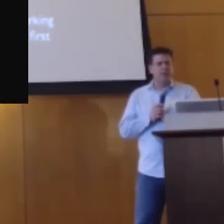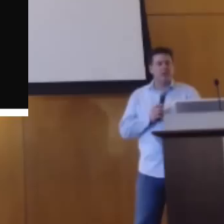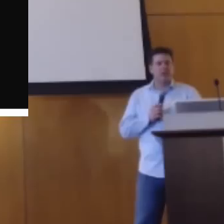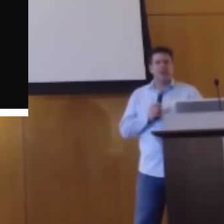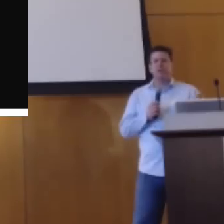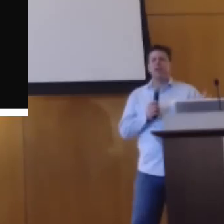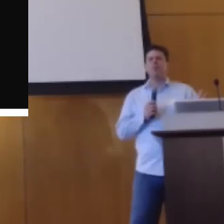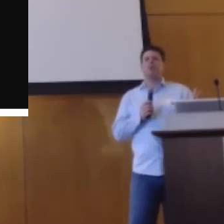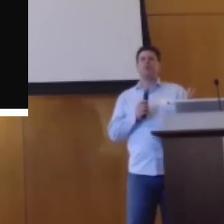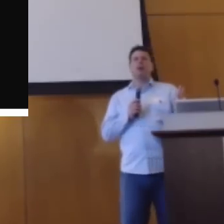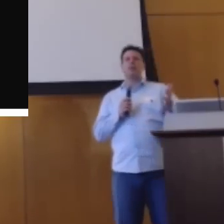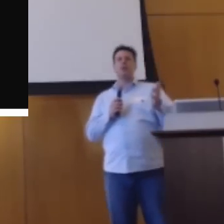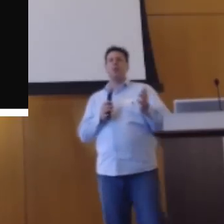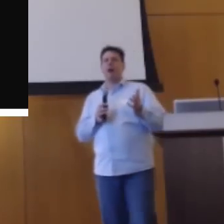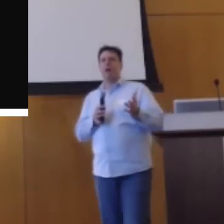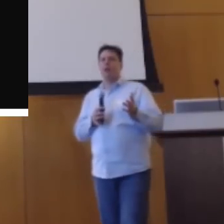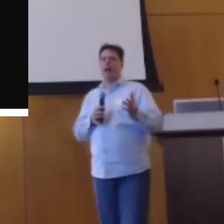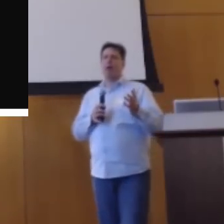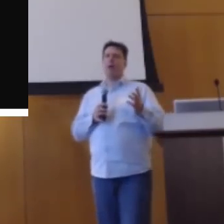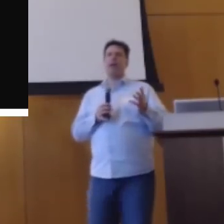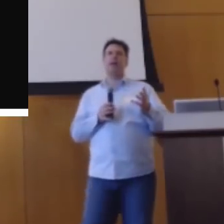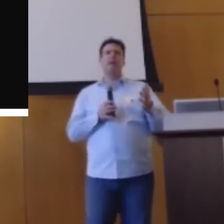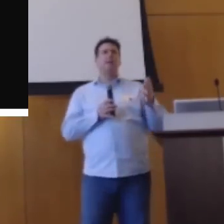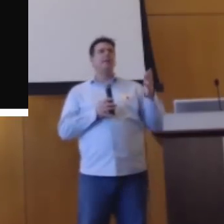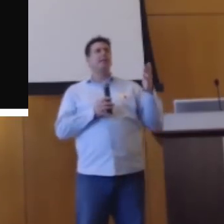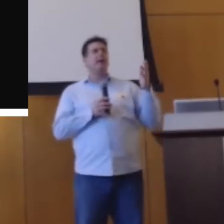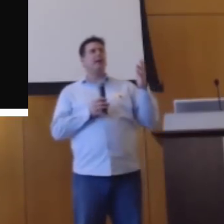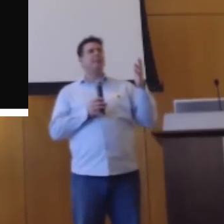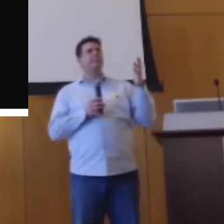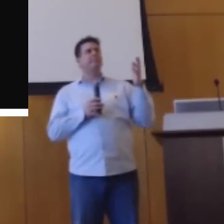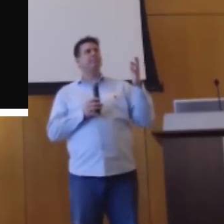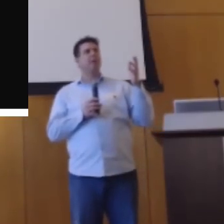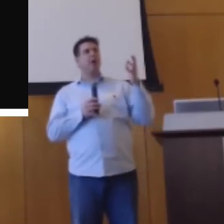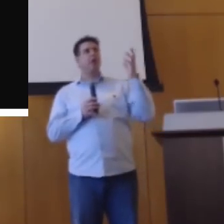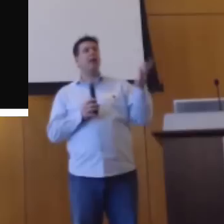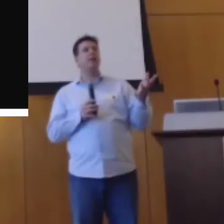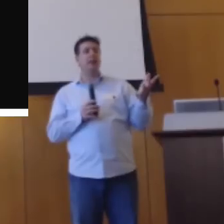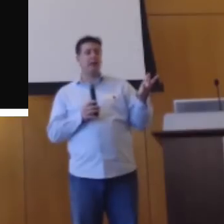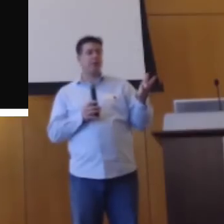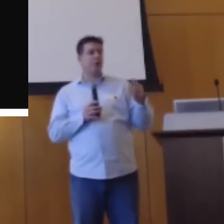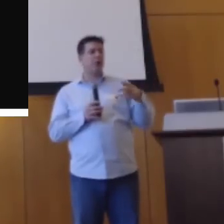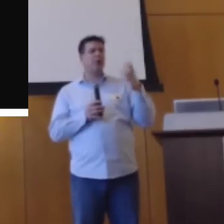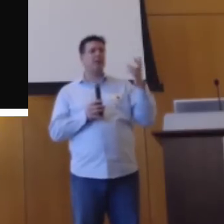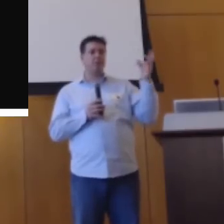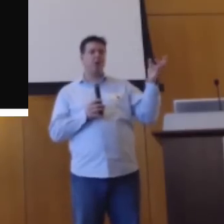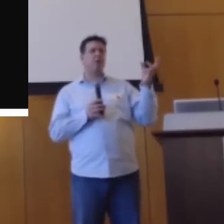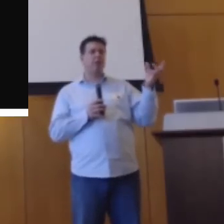Okay. Today I'm here to talk to you about how a, how a creative language, or a creative part of